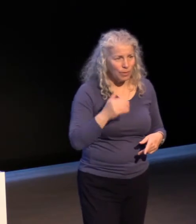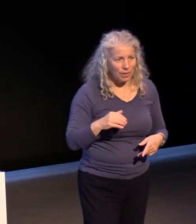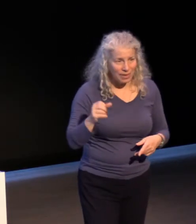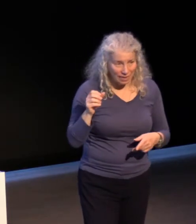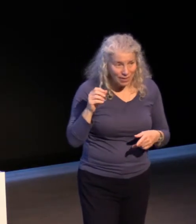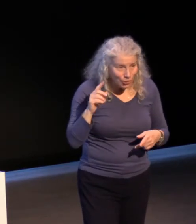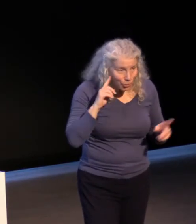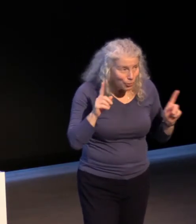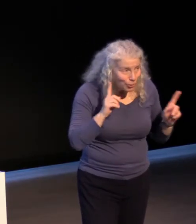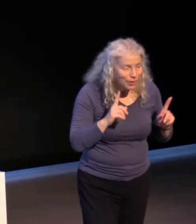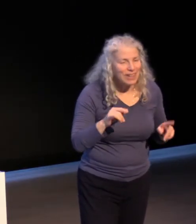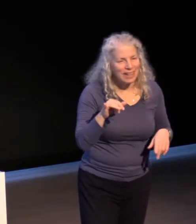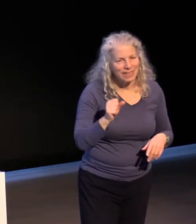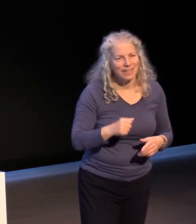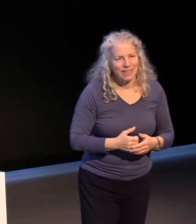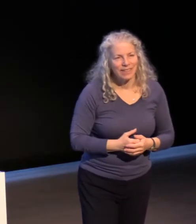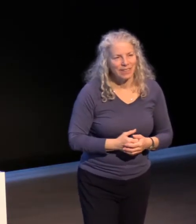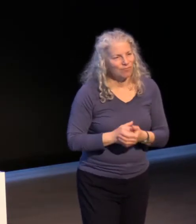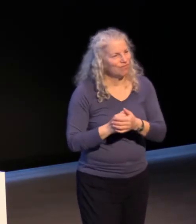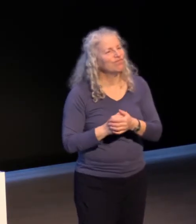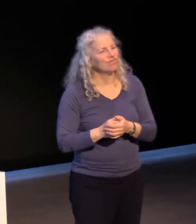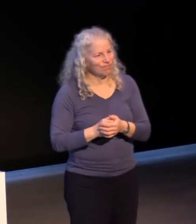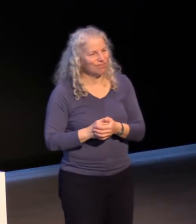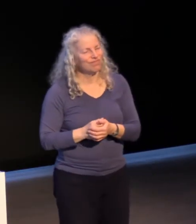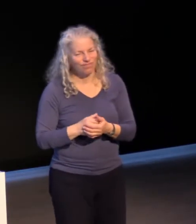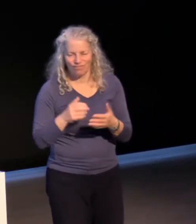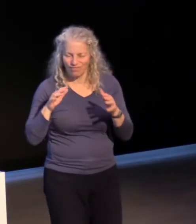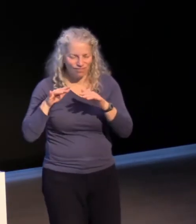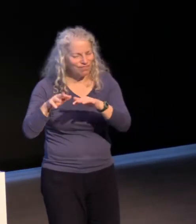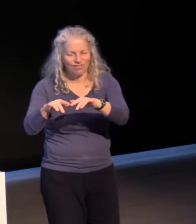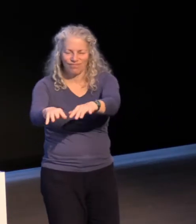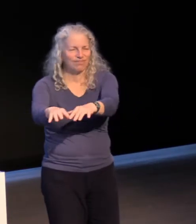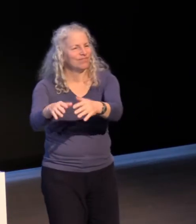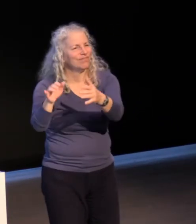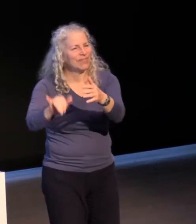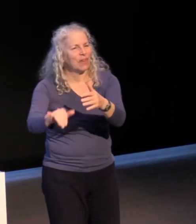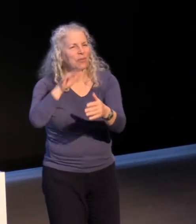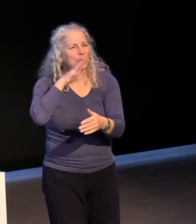for some of you? Yes, give her some love.